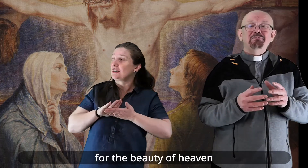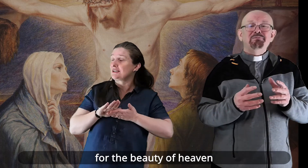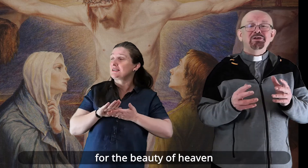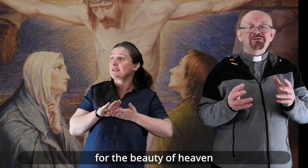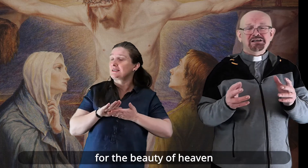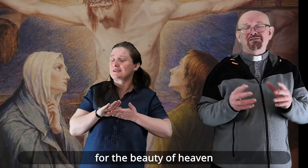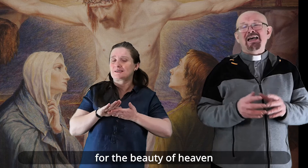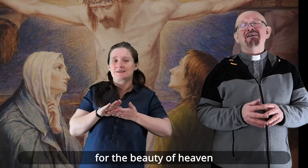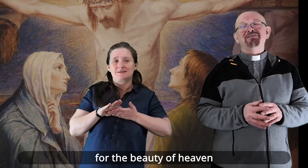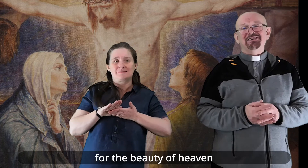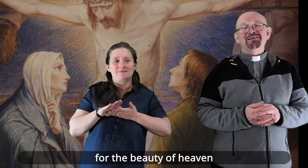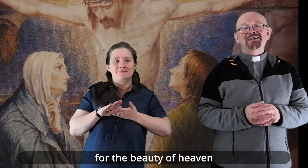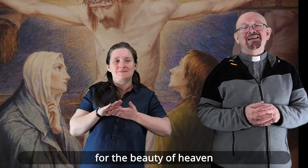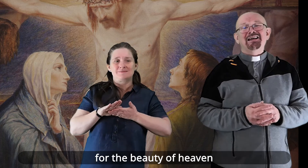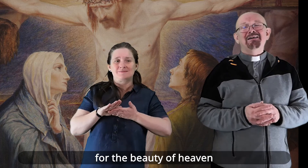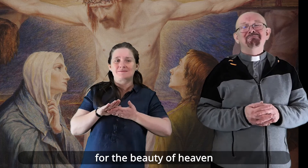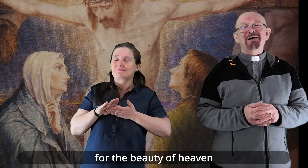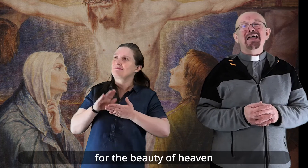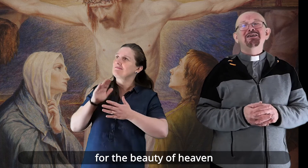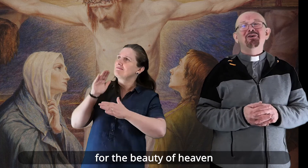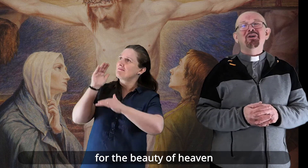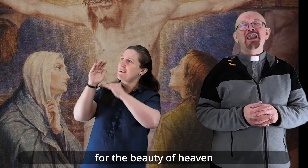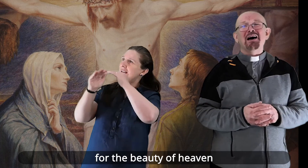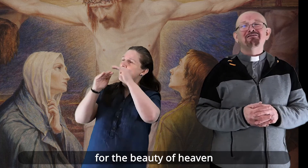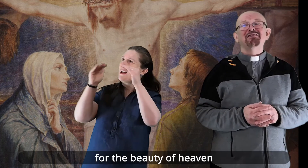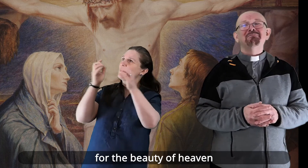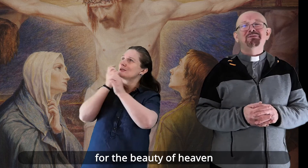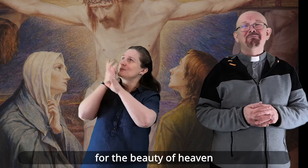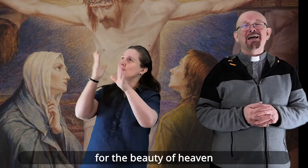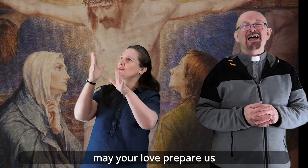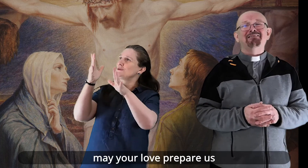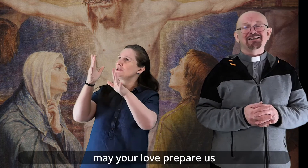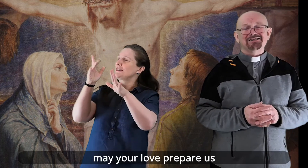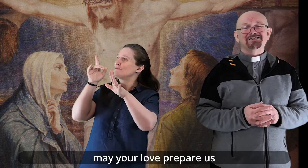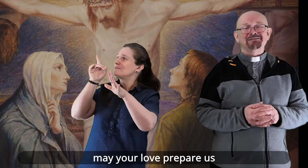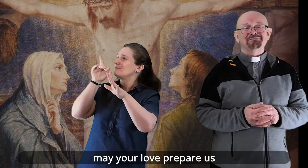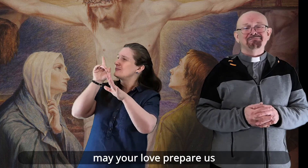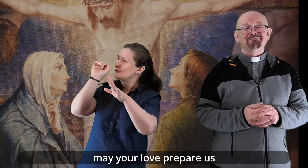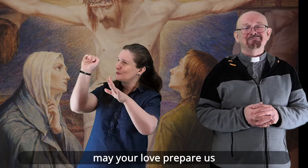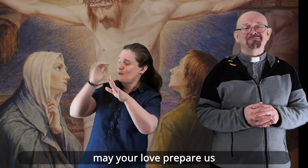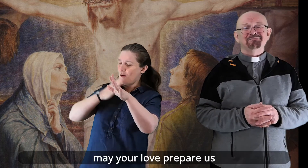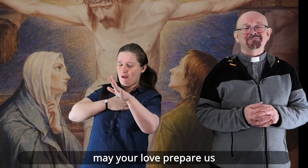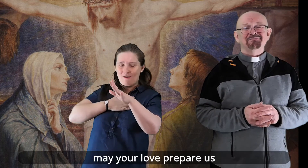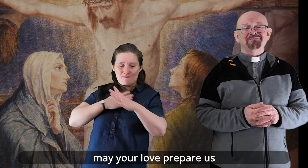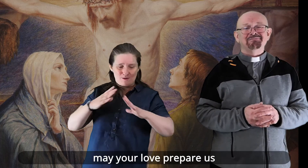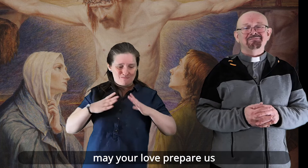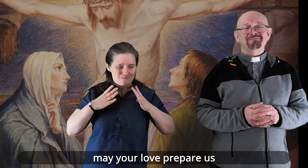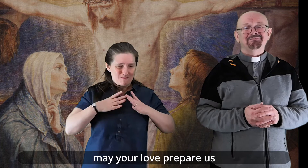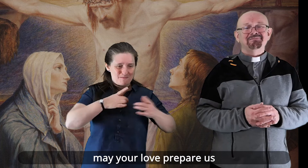For the beauty of heaven, may your love prepare us.